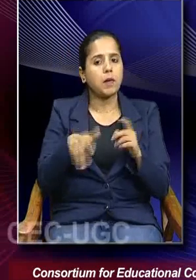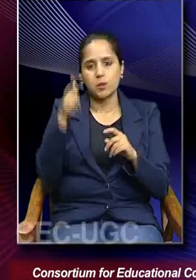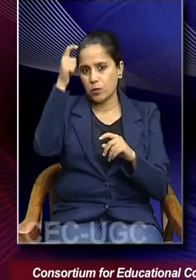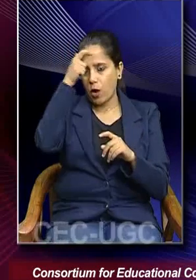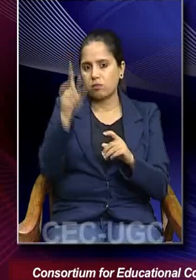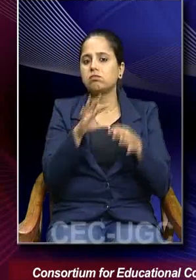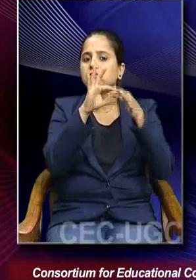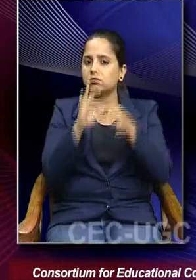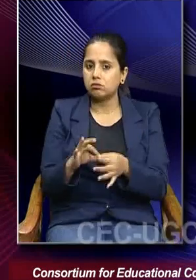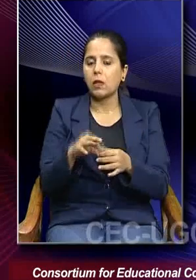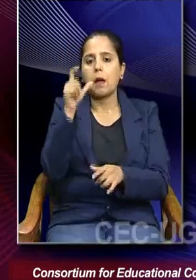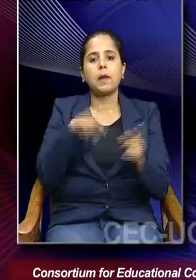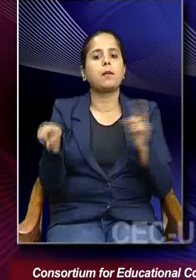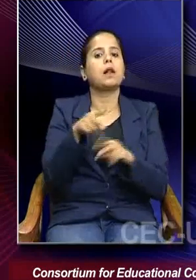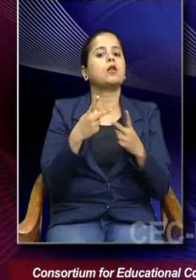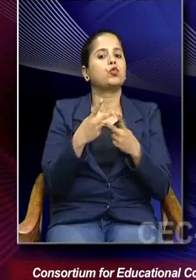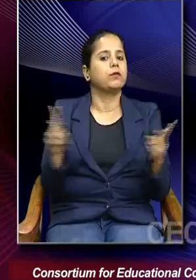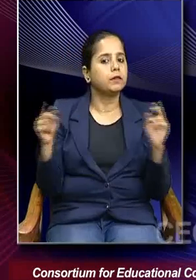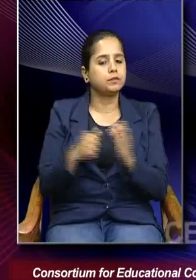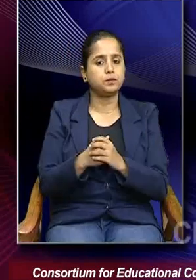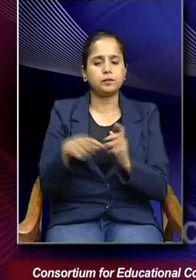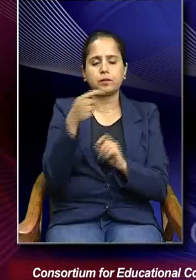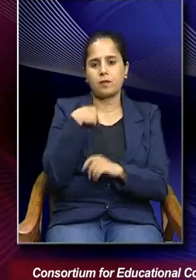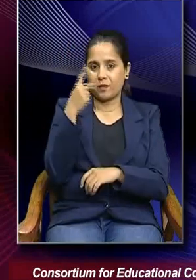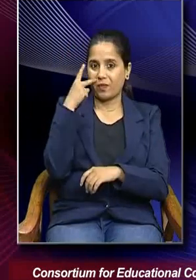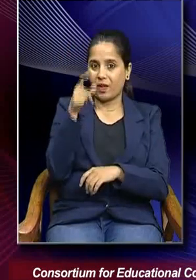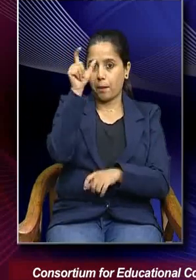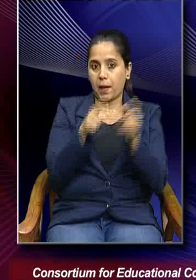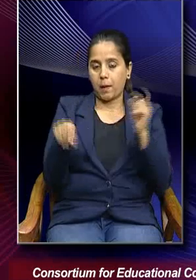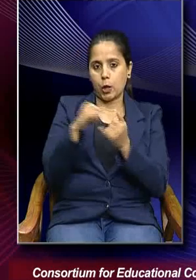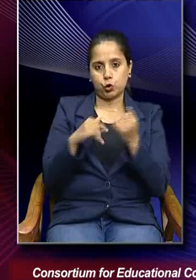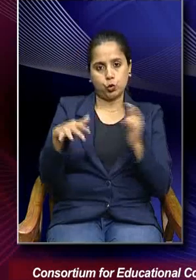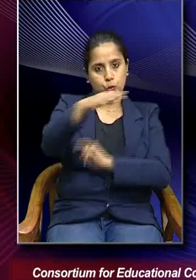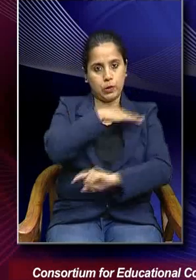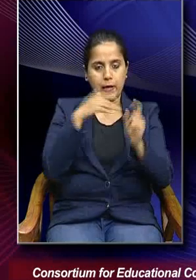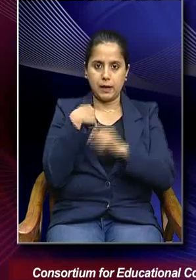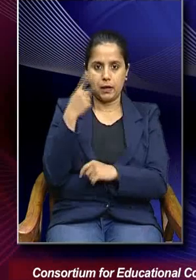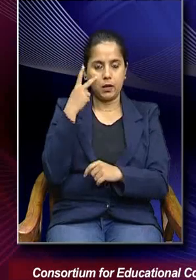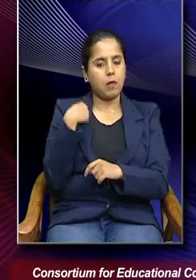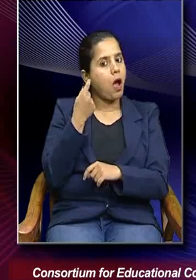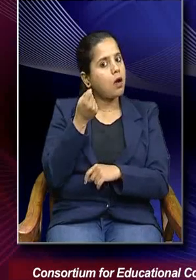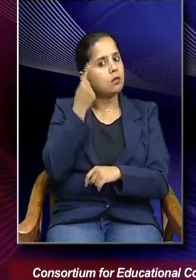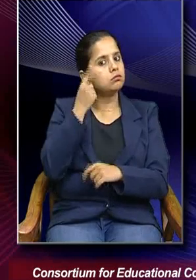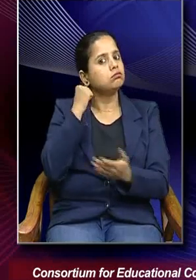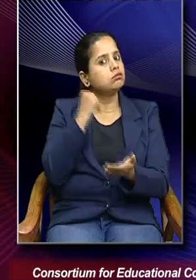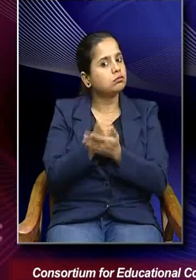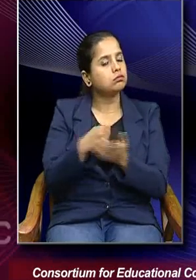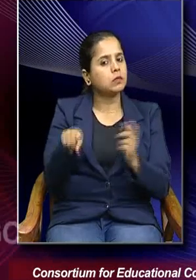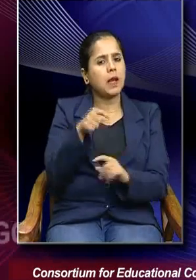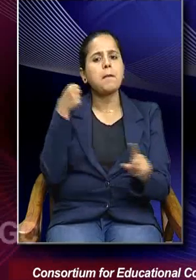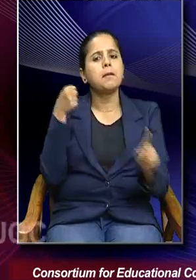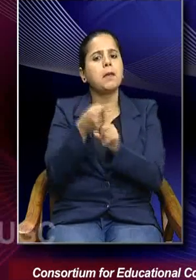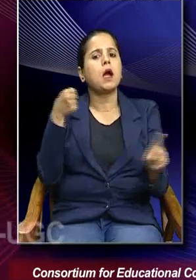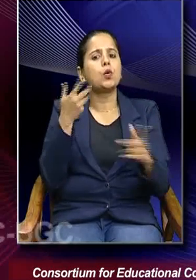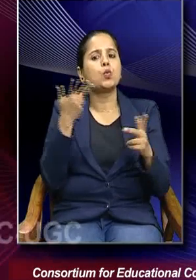related to population. When we look into population and society, we need to understand the impact